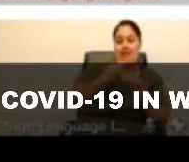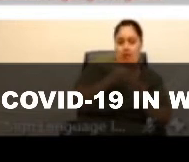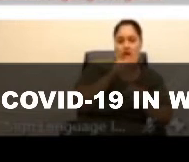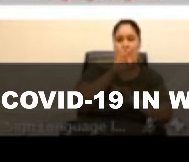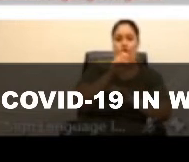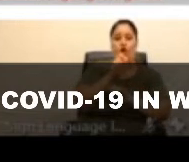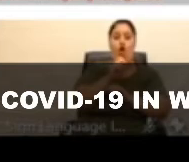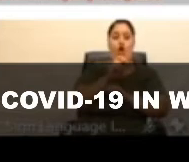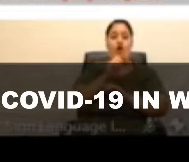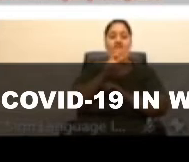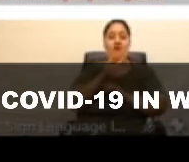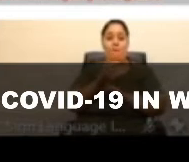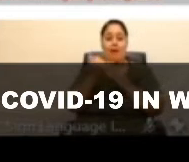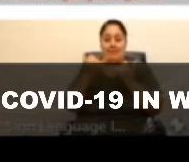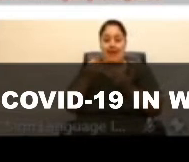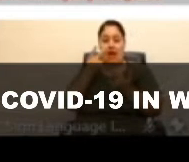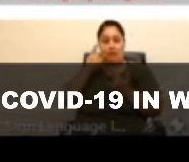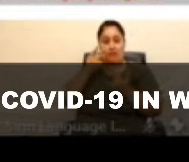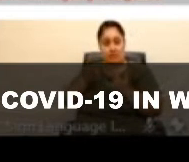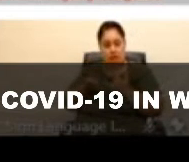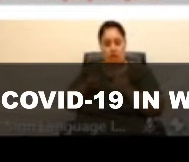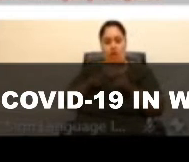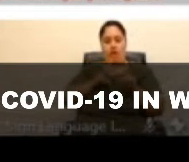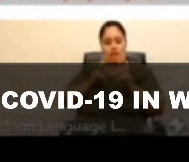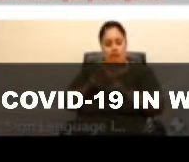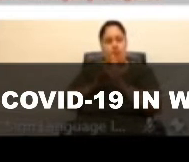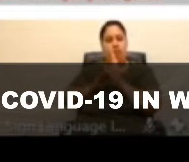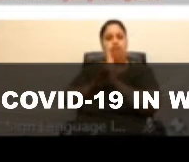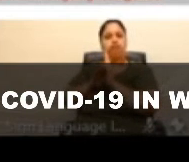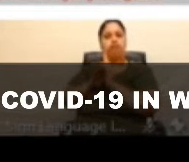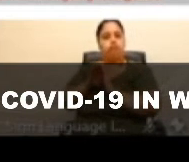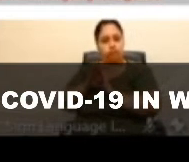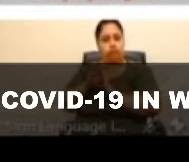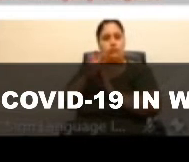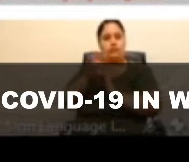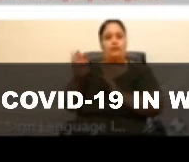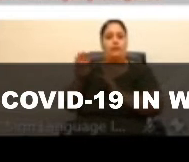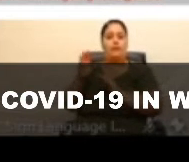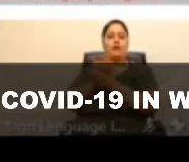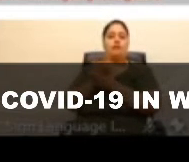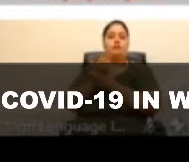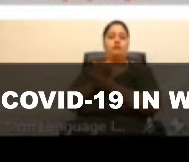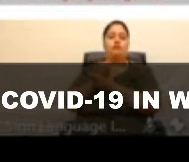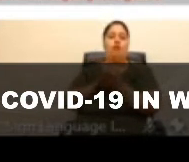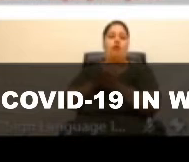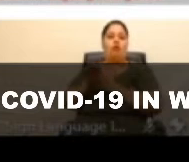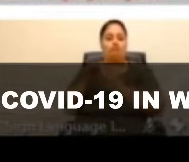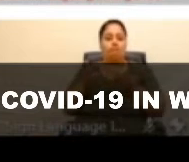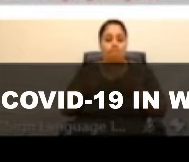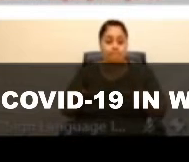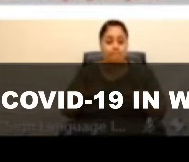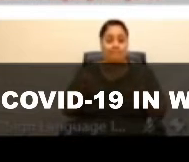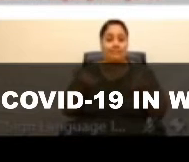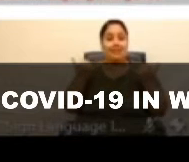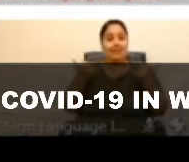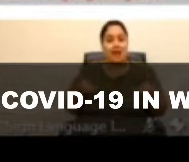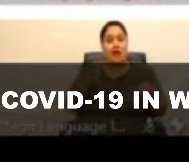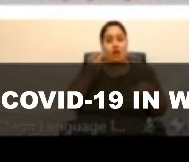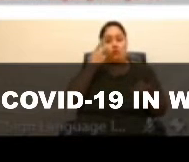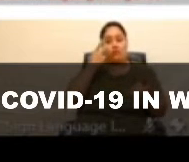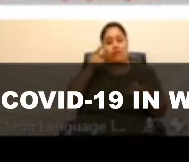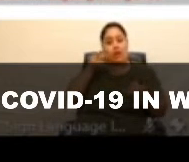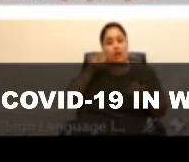is now an established surge of cases in the Western Cape. What that goes with is an increase